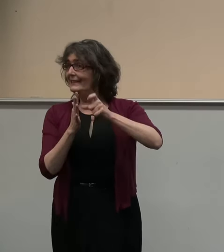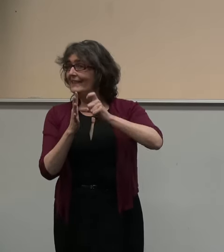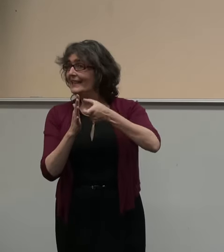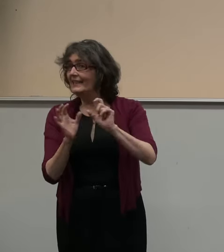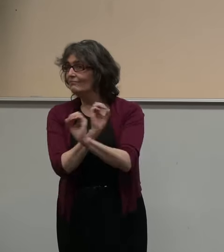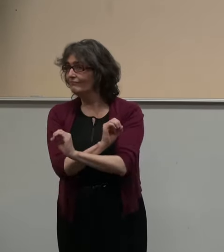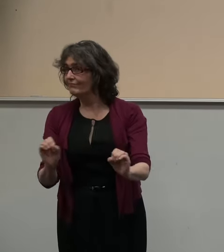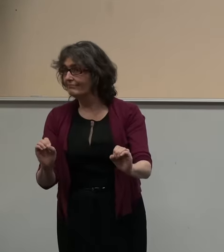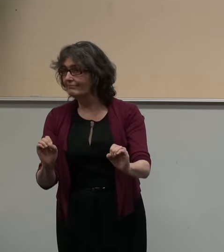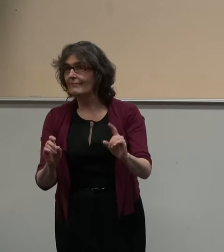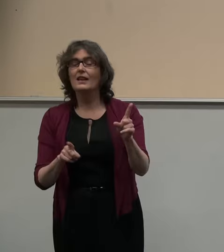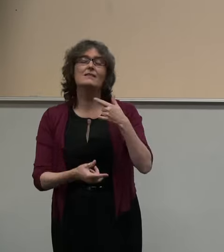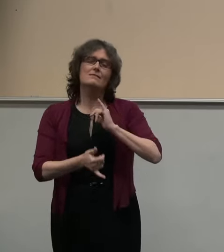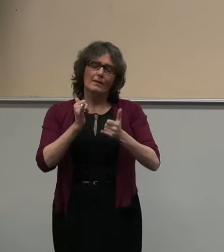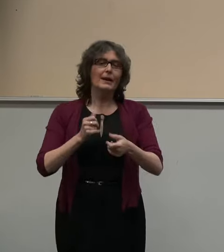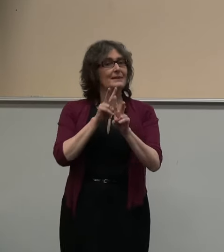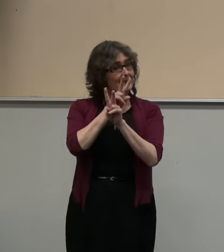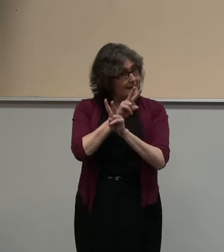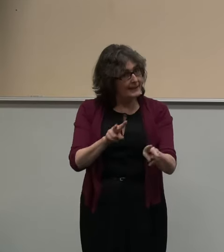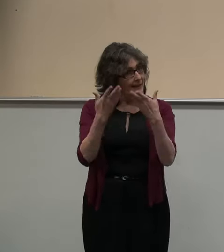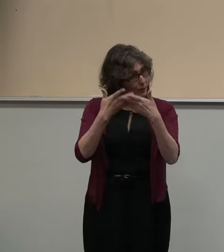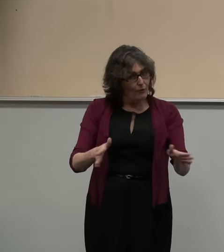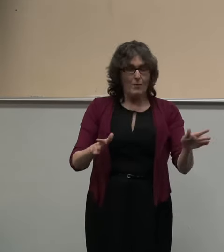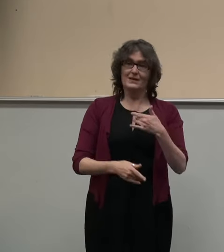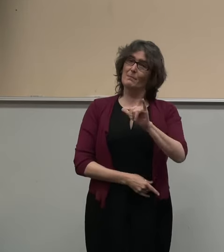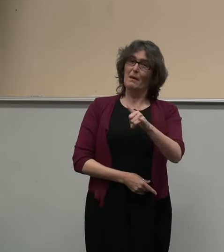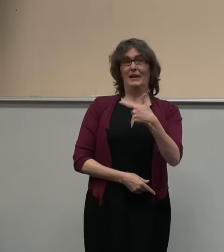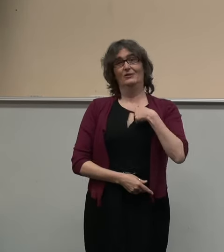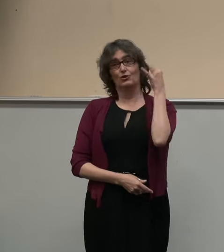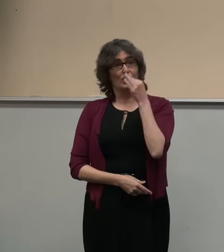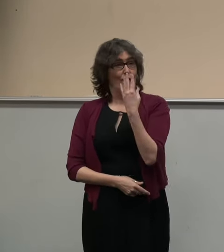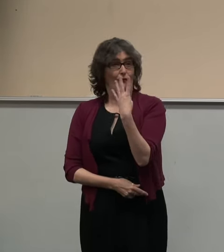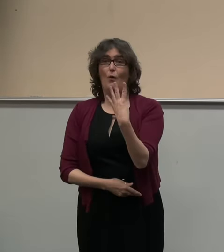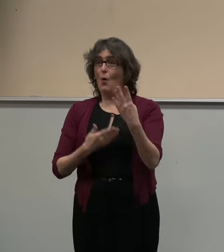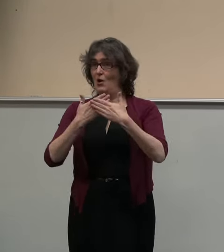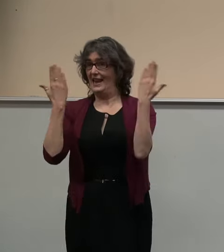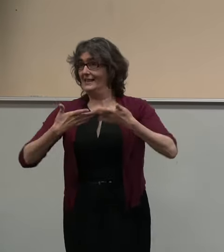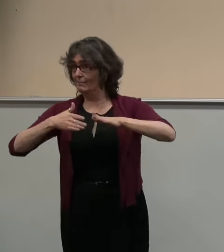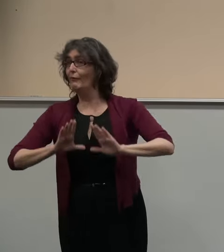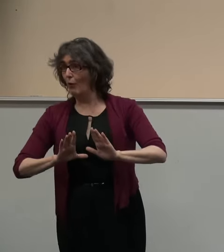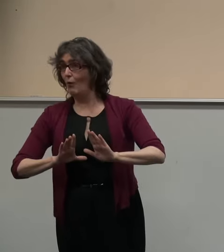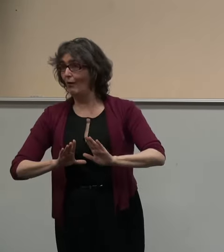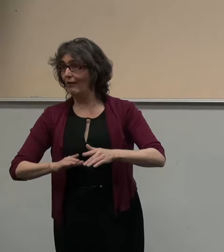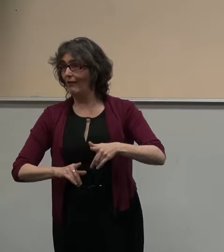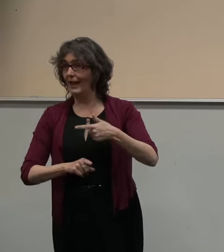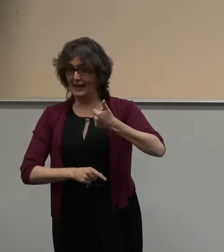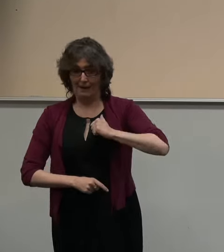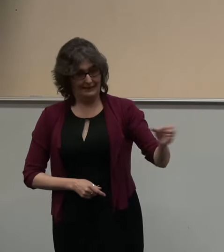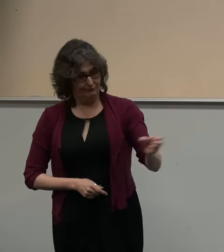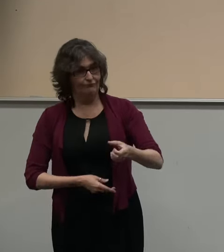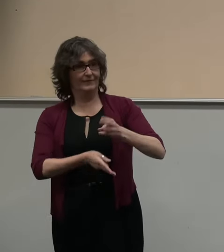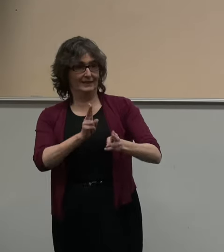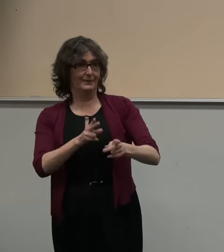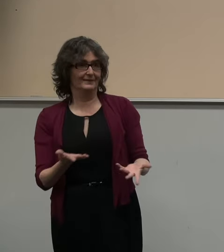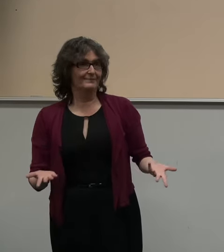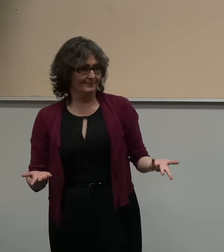have to actually perform it. And theatre companies won't give any other information. So if you ask theatre companies